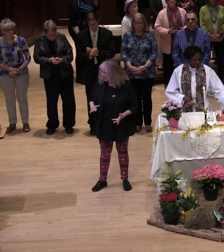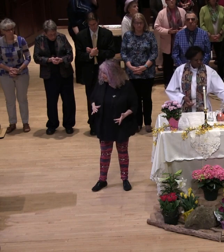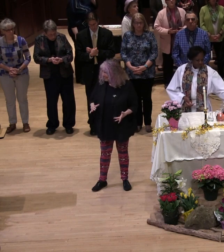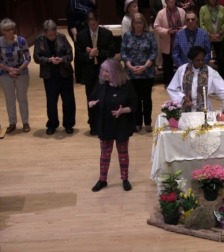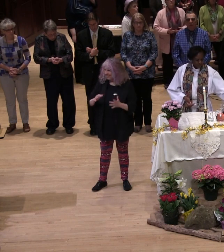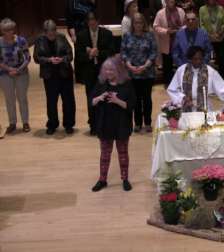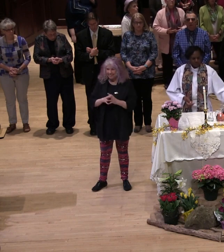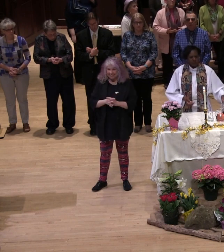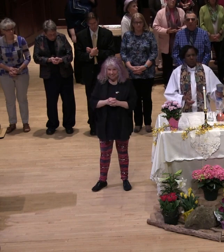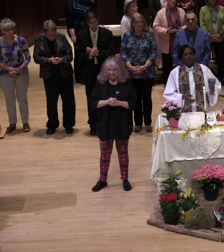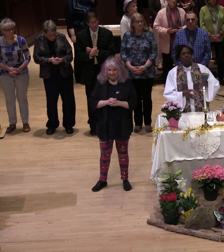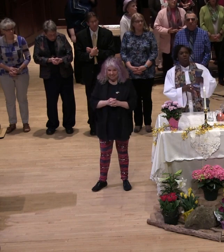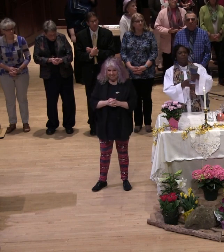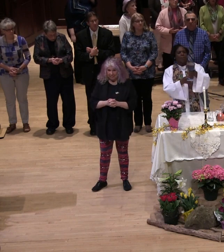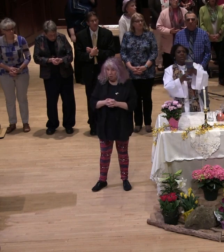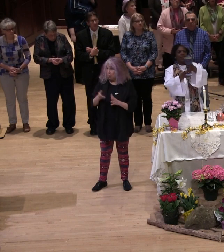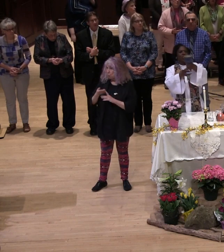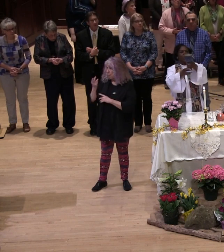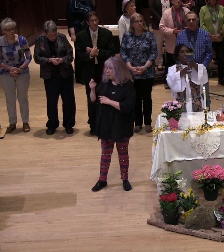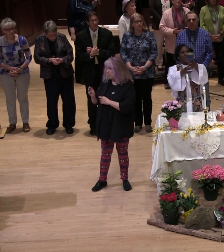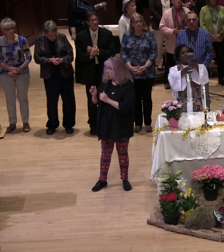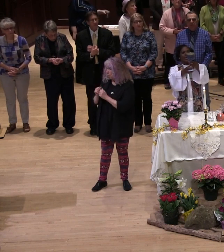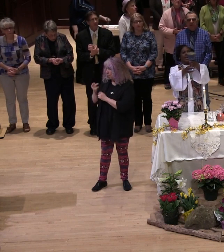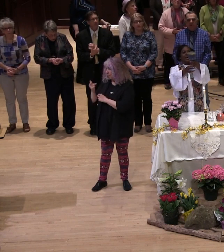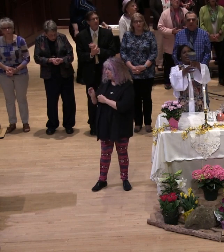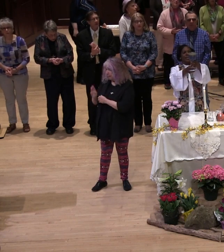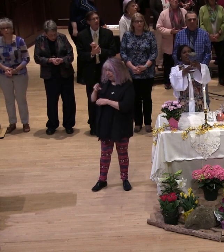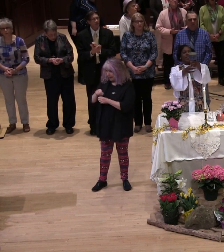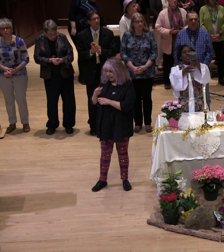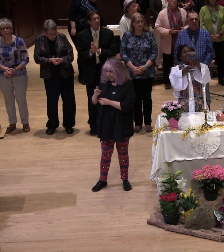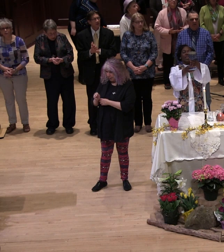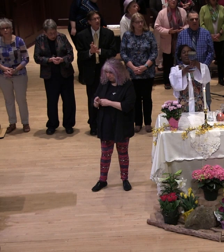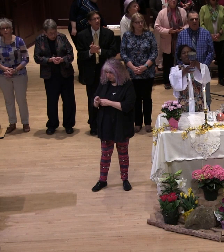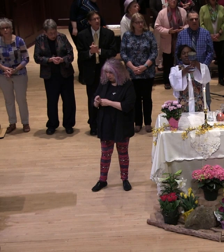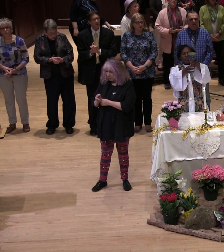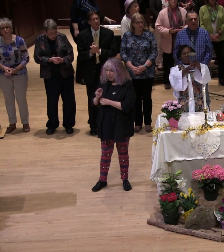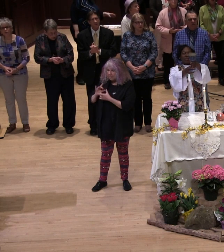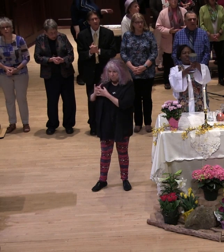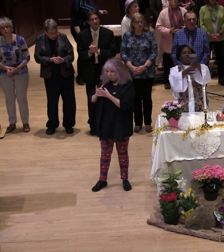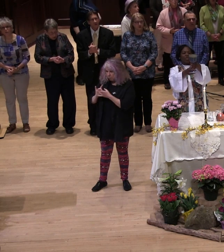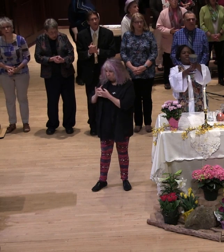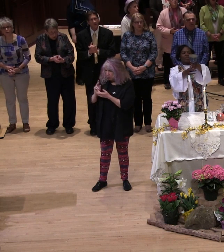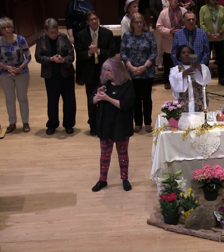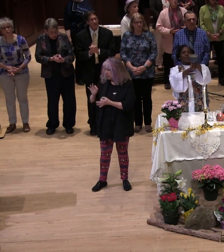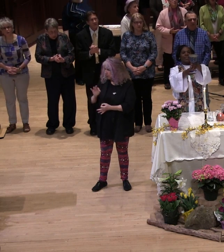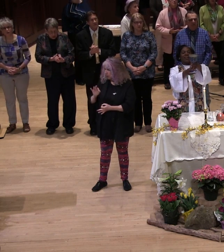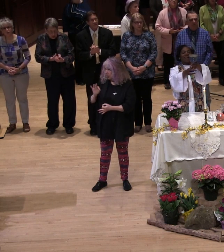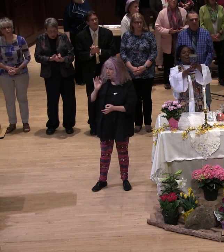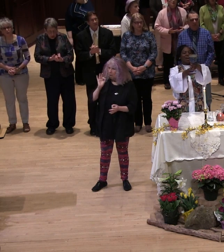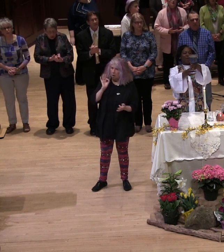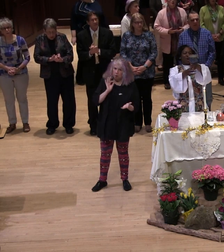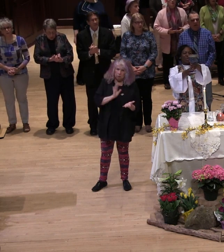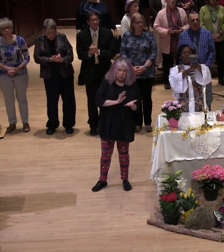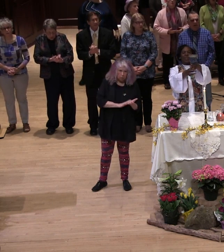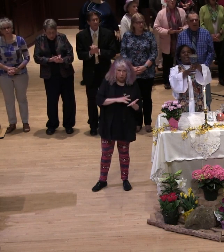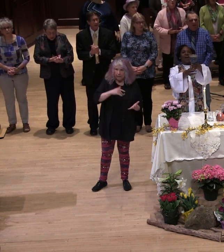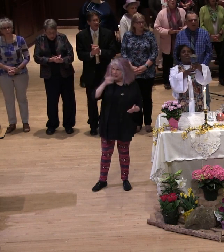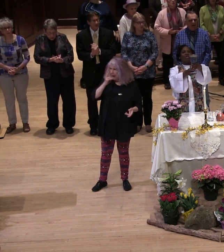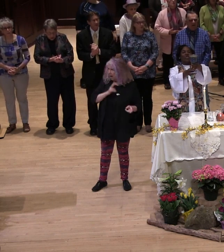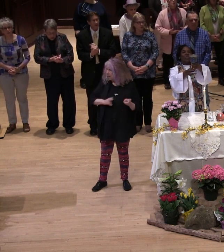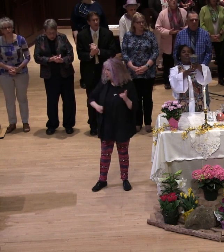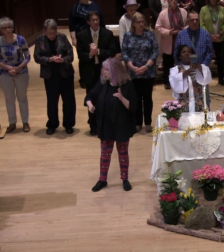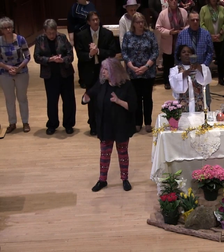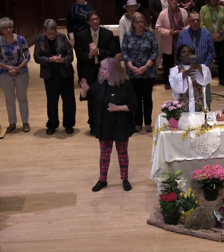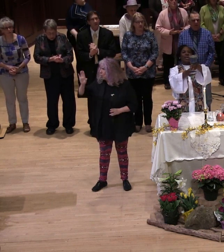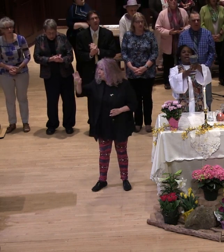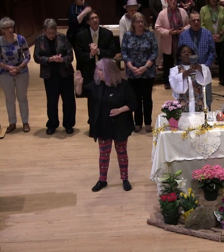Christ. For it is through him, with him, and in him, in the unity of the Holy Spirit, all glory and honor